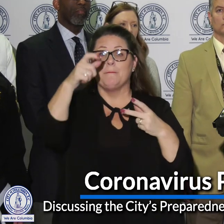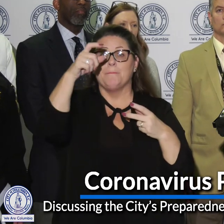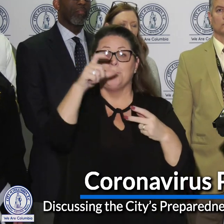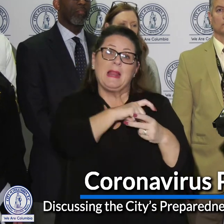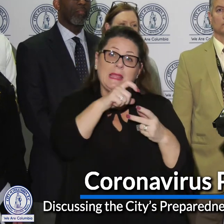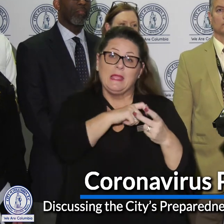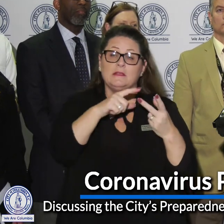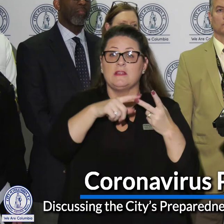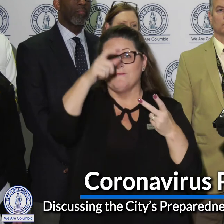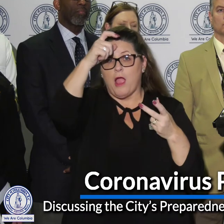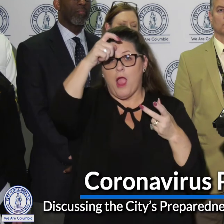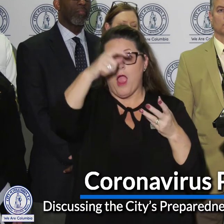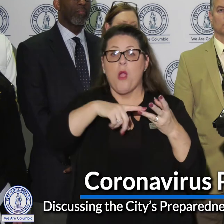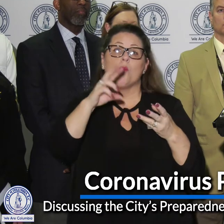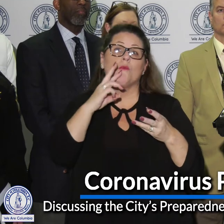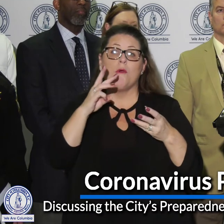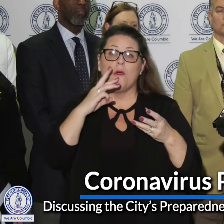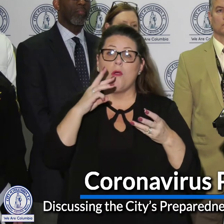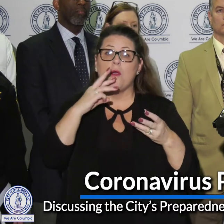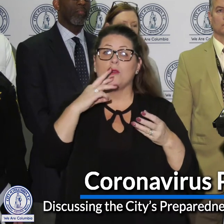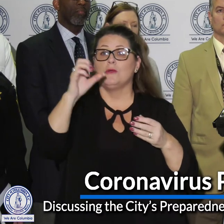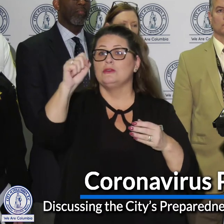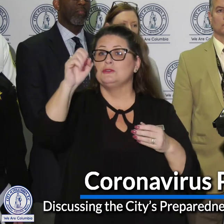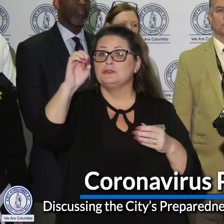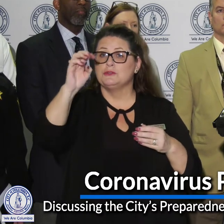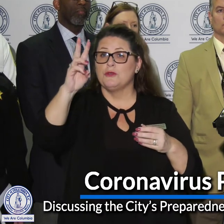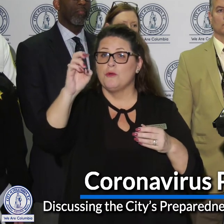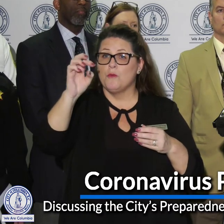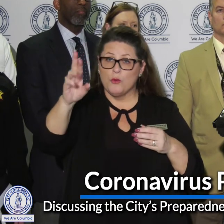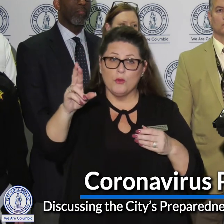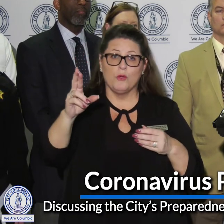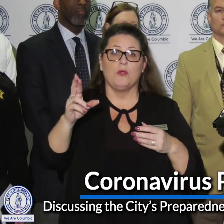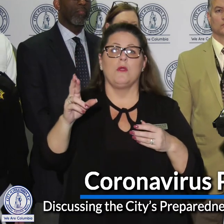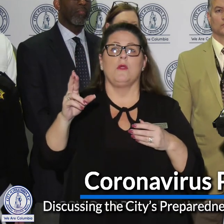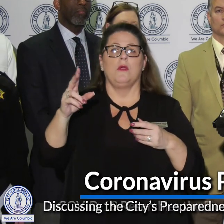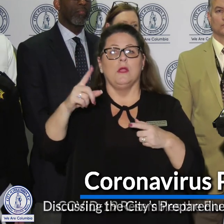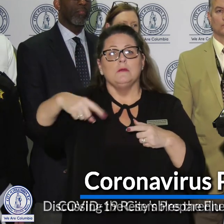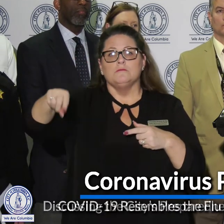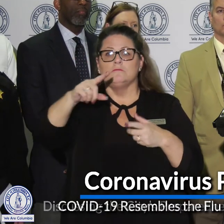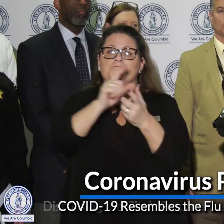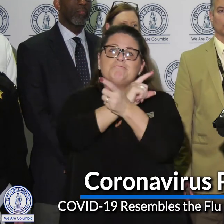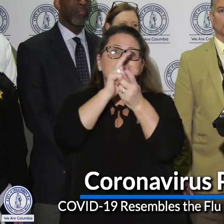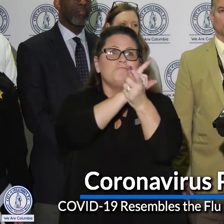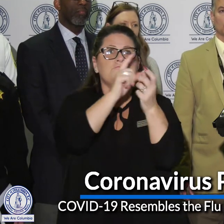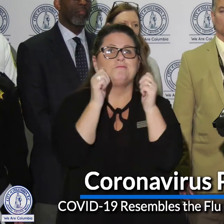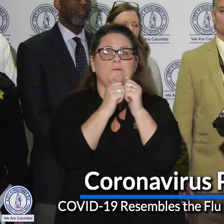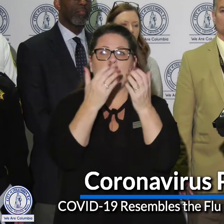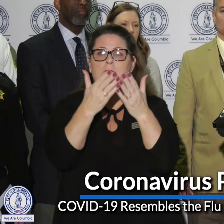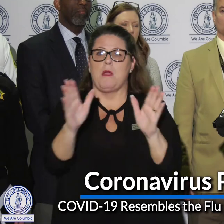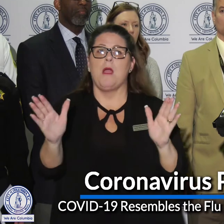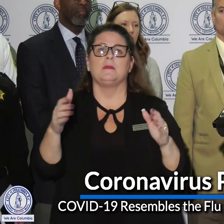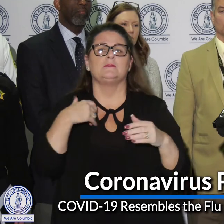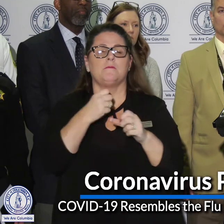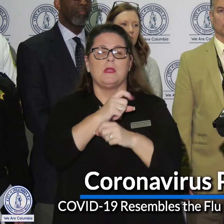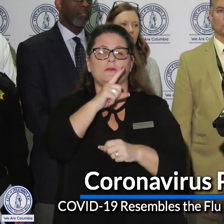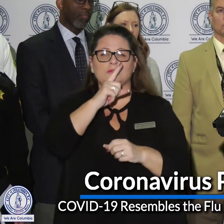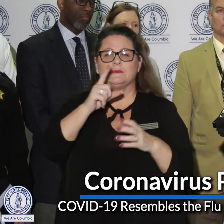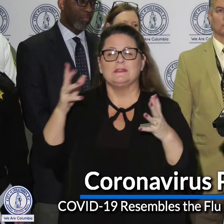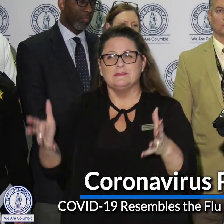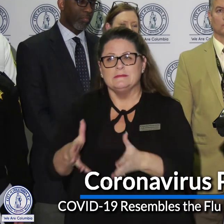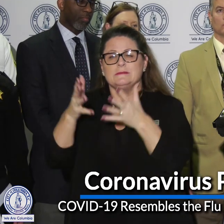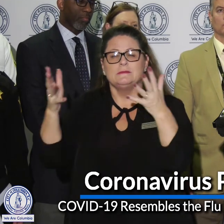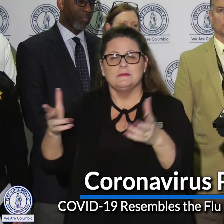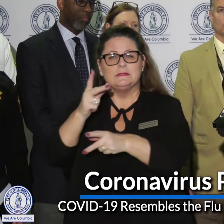fire, water and sewer staff. And that's very important to us to have continued to push that message for them for their